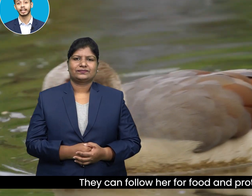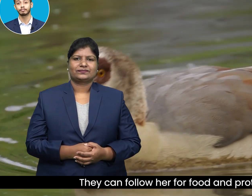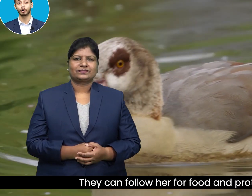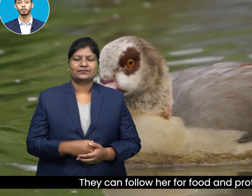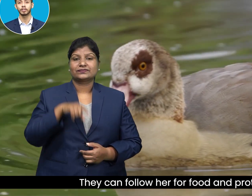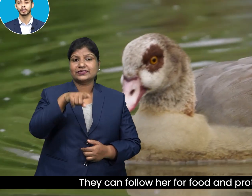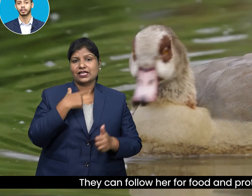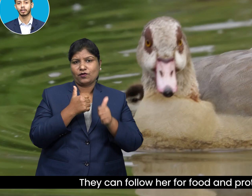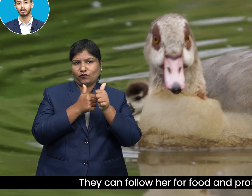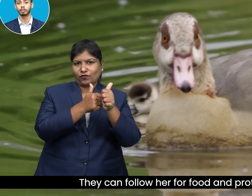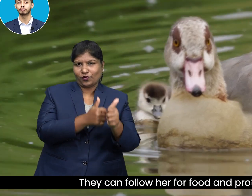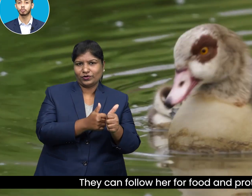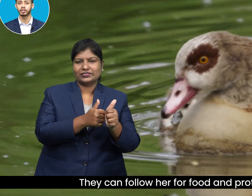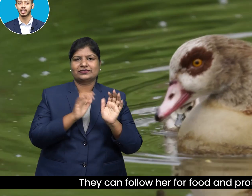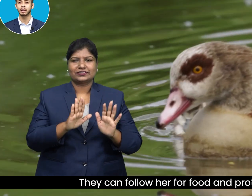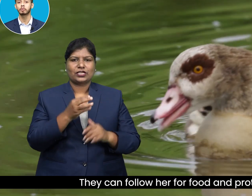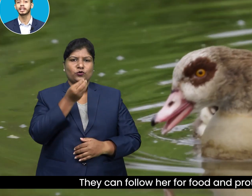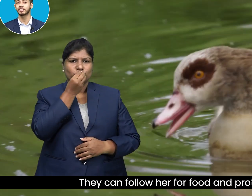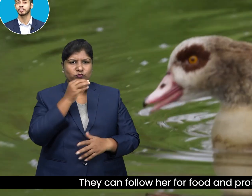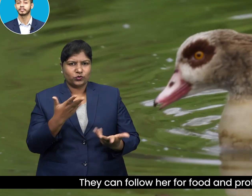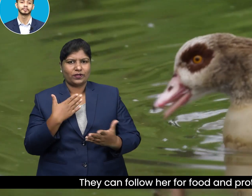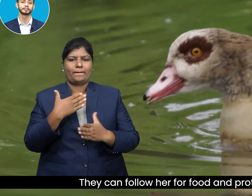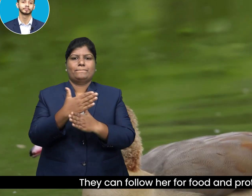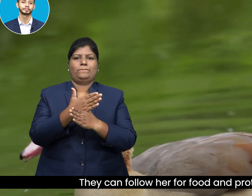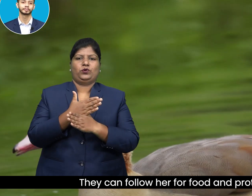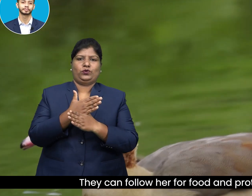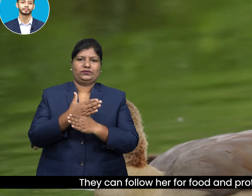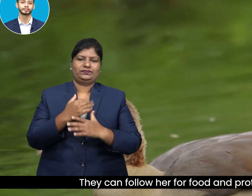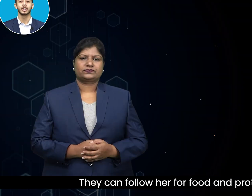they can follow her for food and protection.